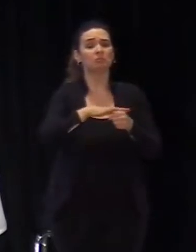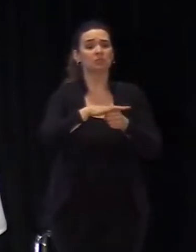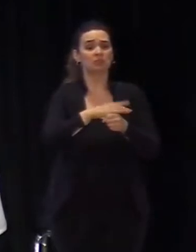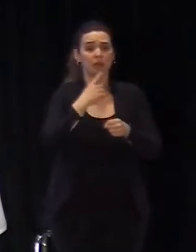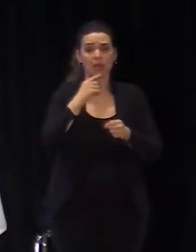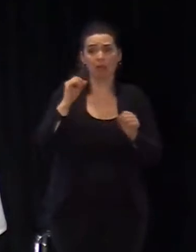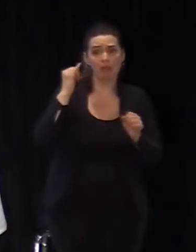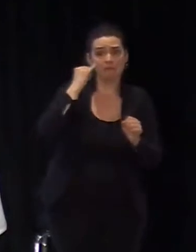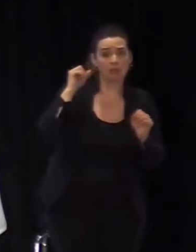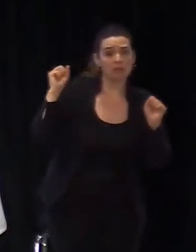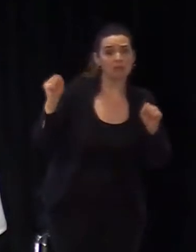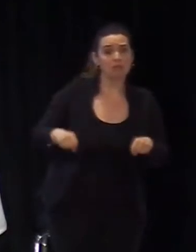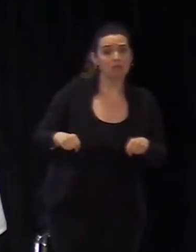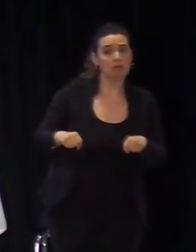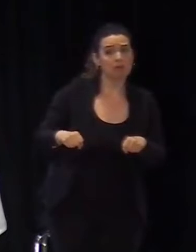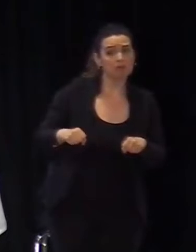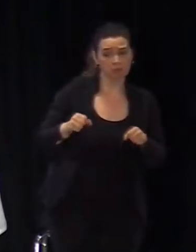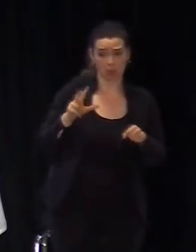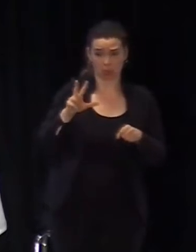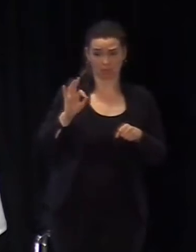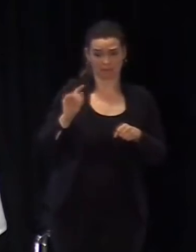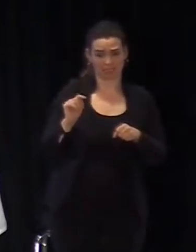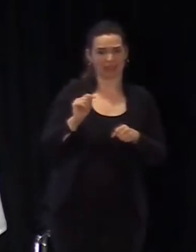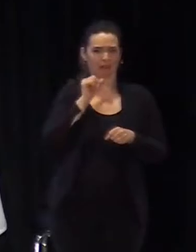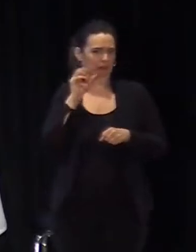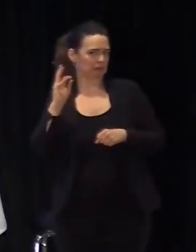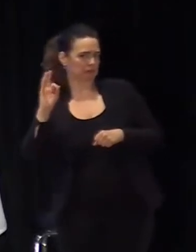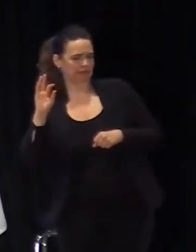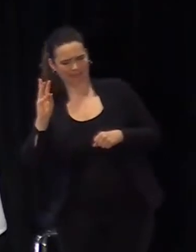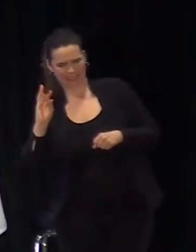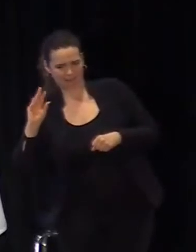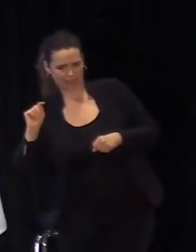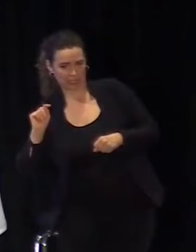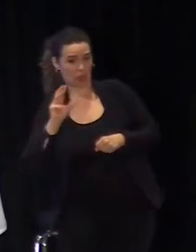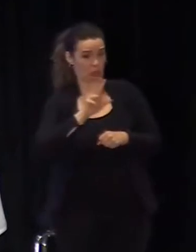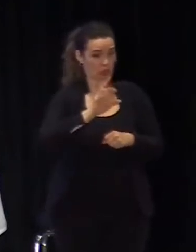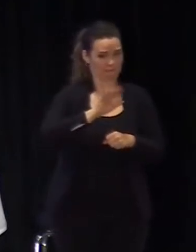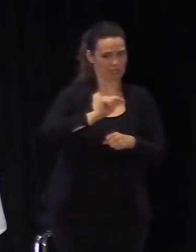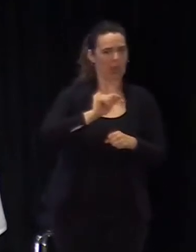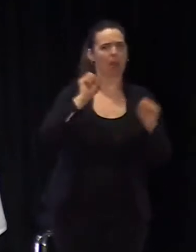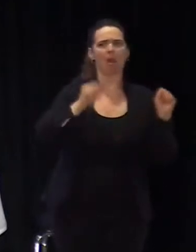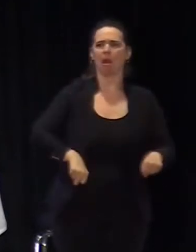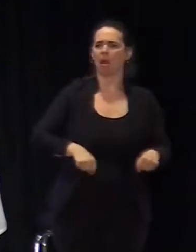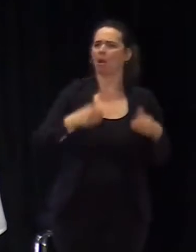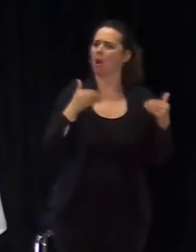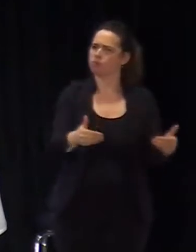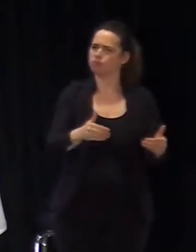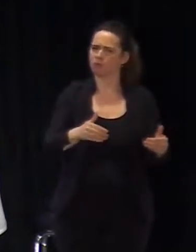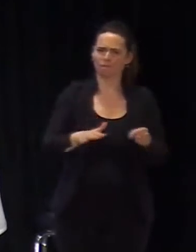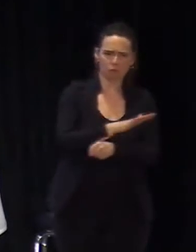believe, especially with the participation from teachers and school district officials in the vaccination